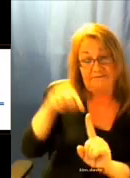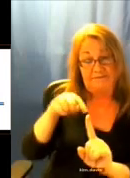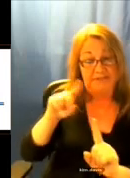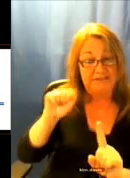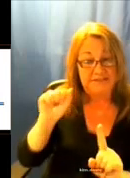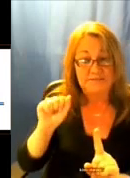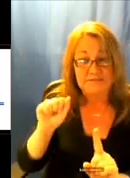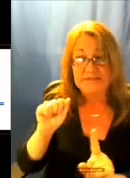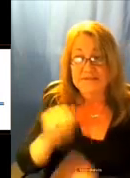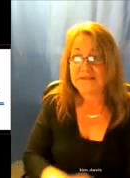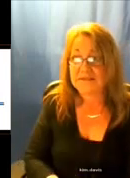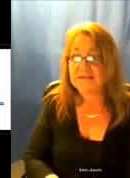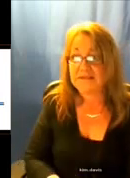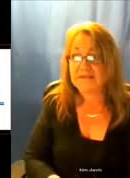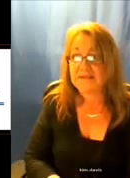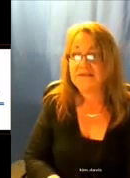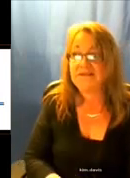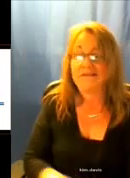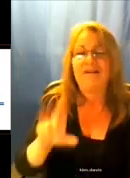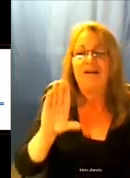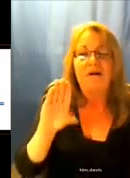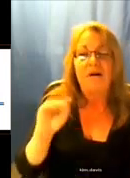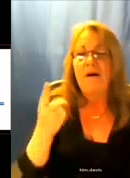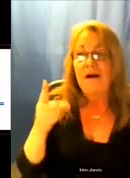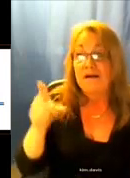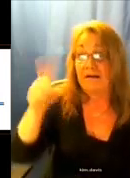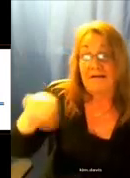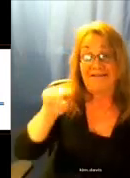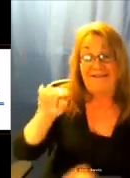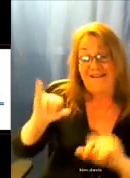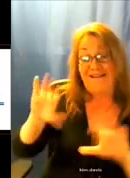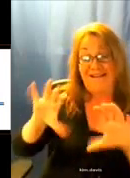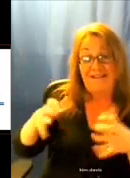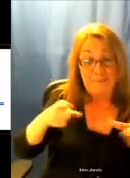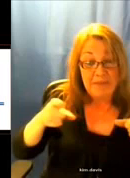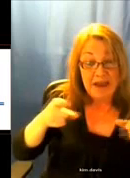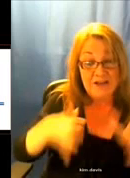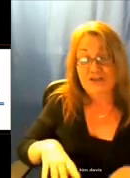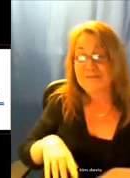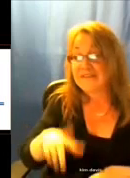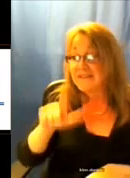It was prohibited based on a disability.